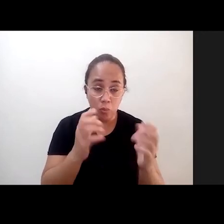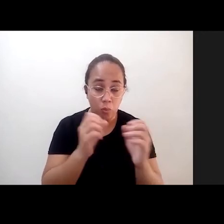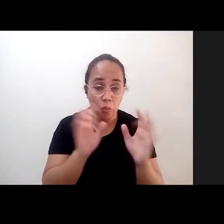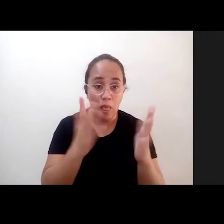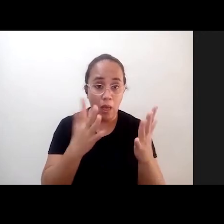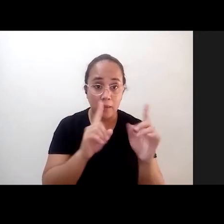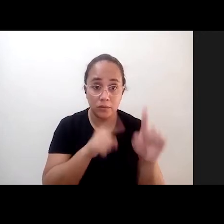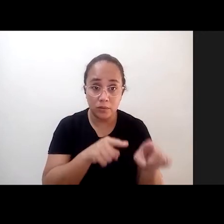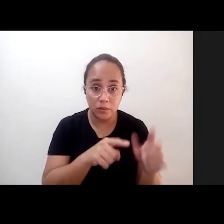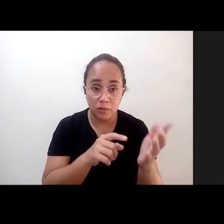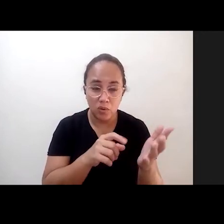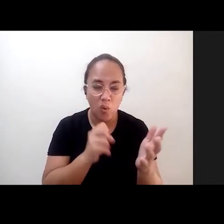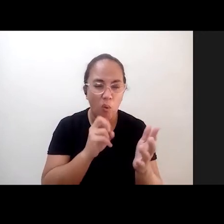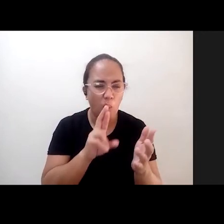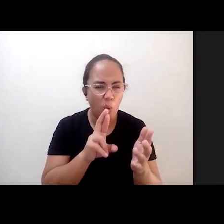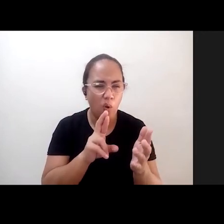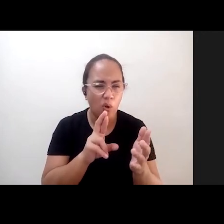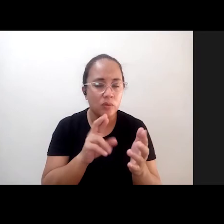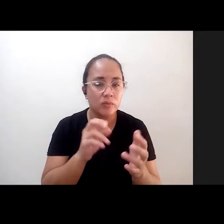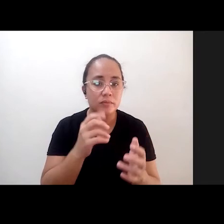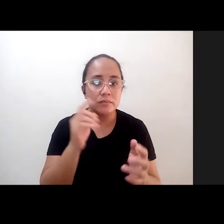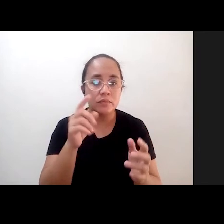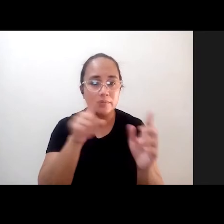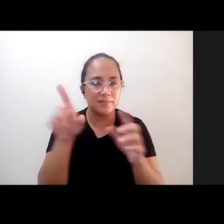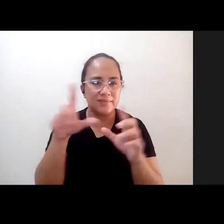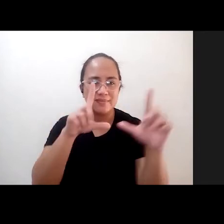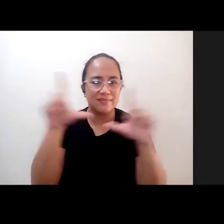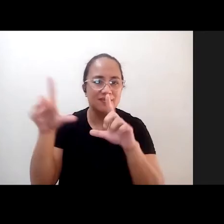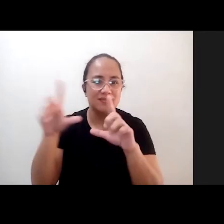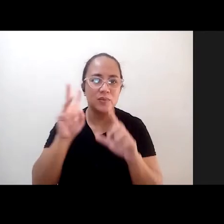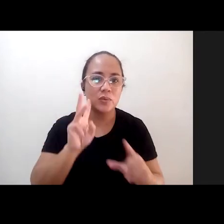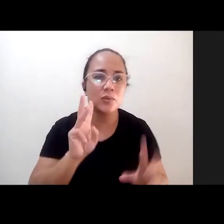Or do you do like this?